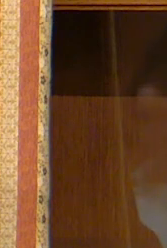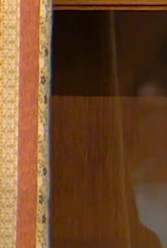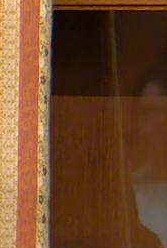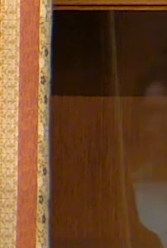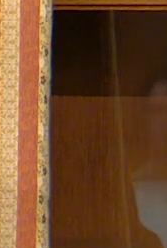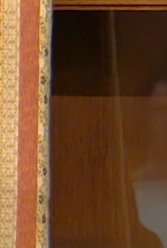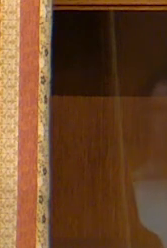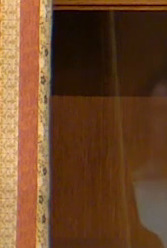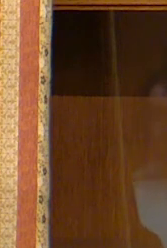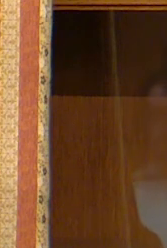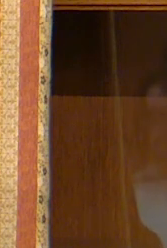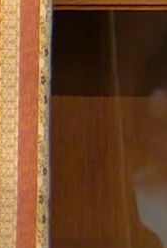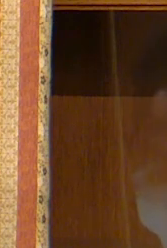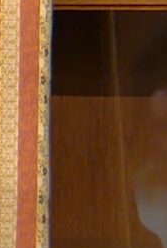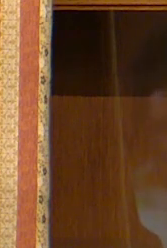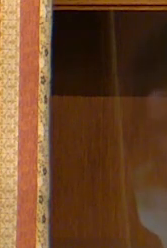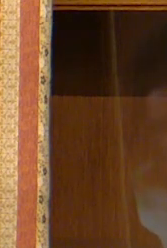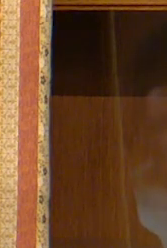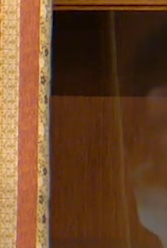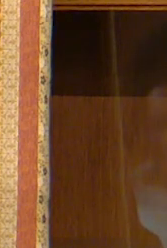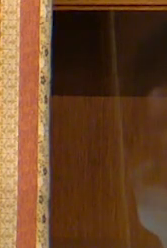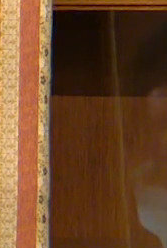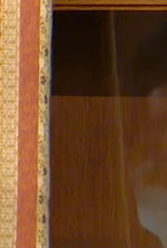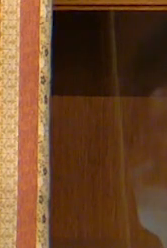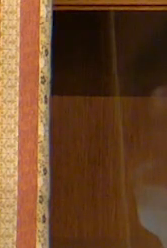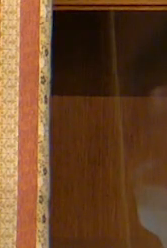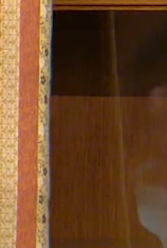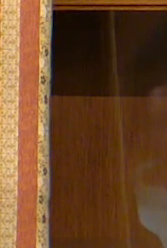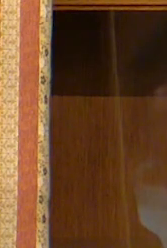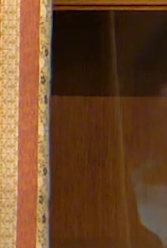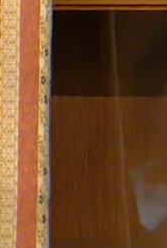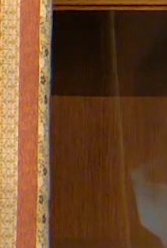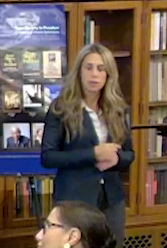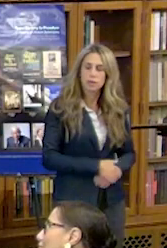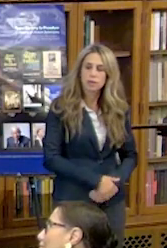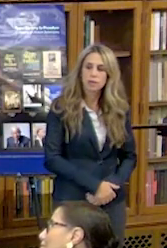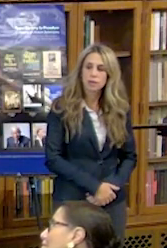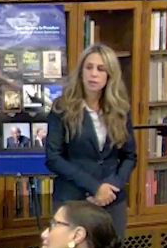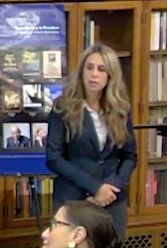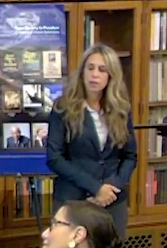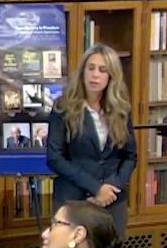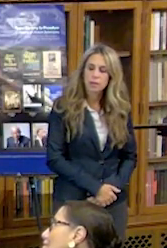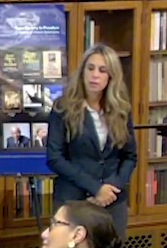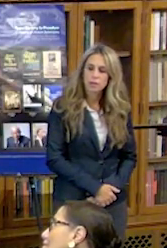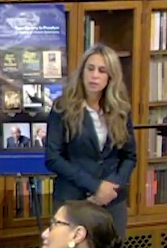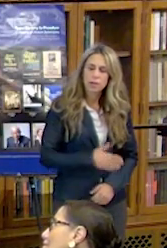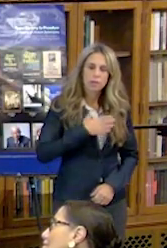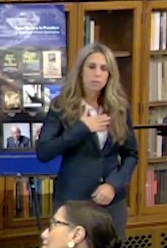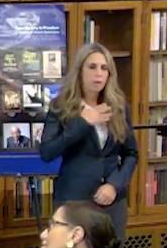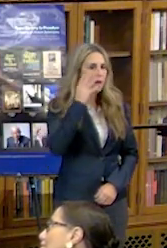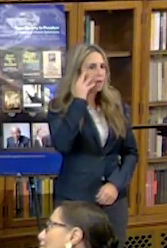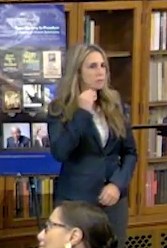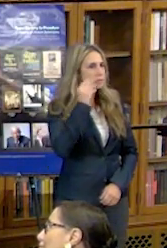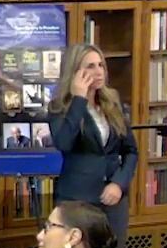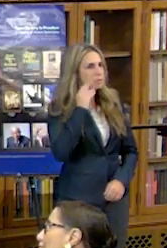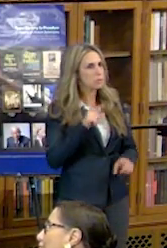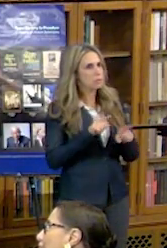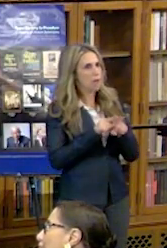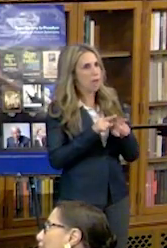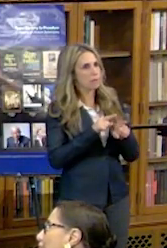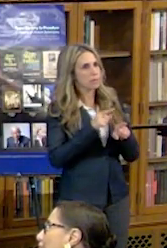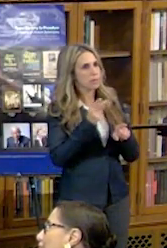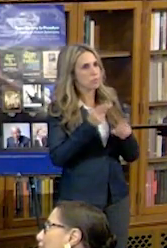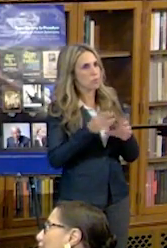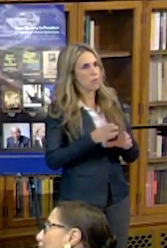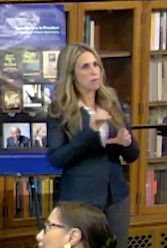stories um for for me um I my experience as a historian of black